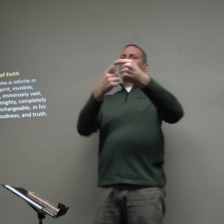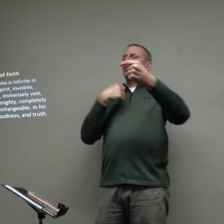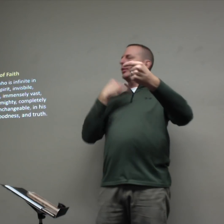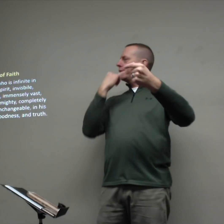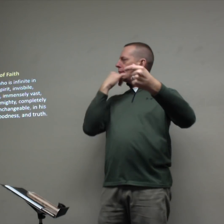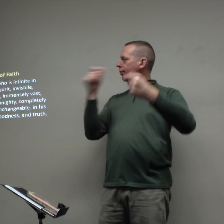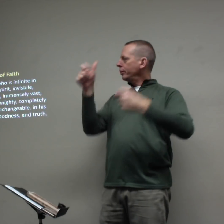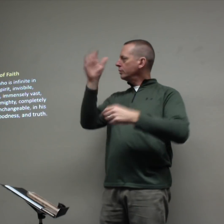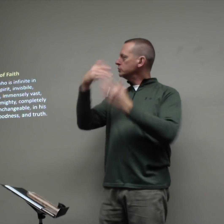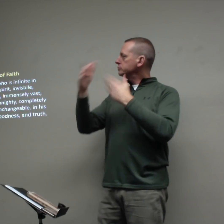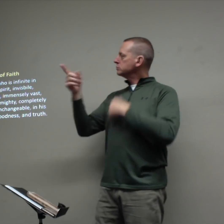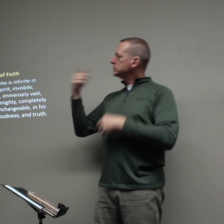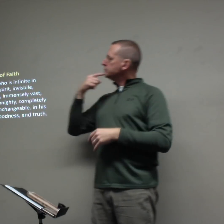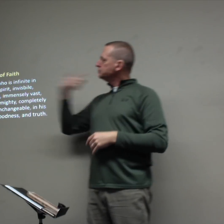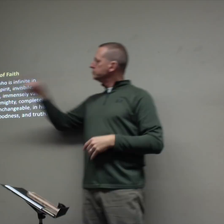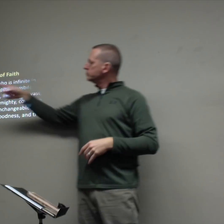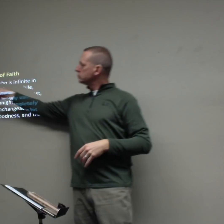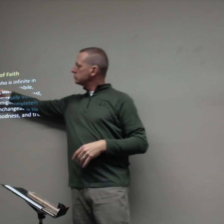So ignore the G, that was a mistake.